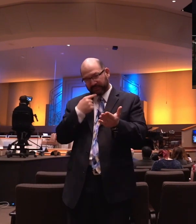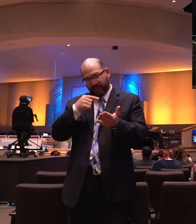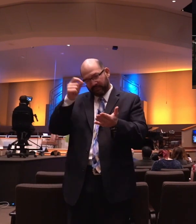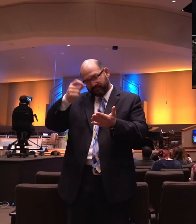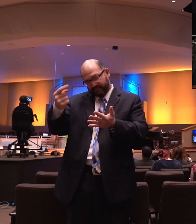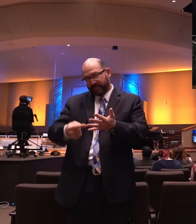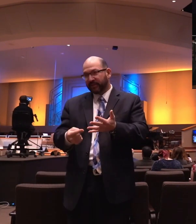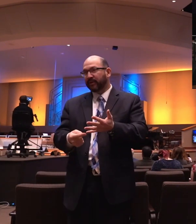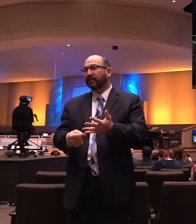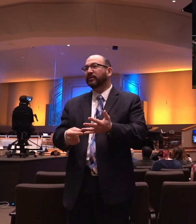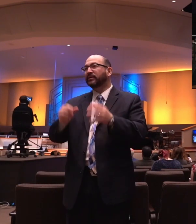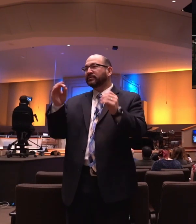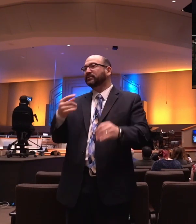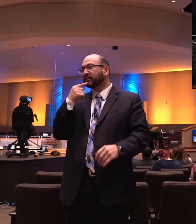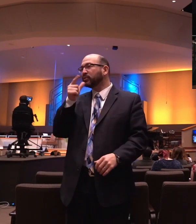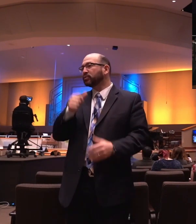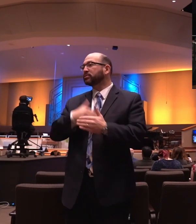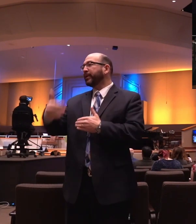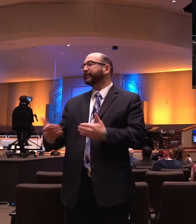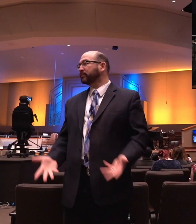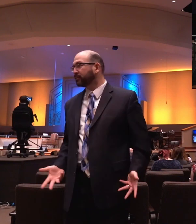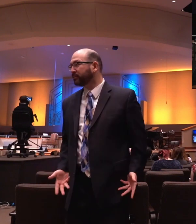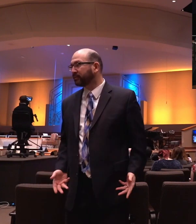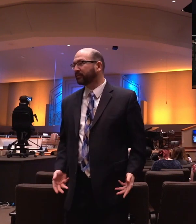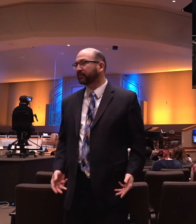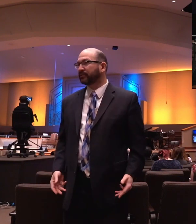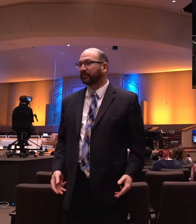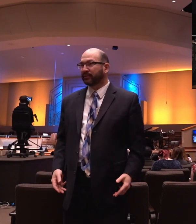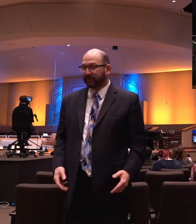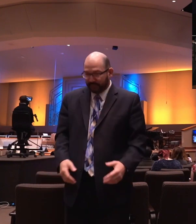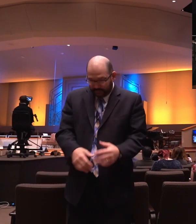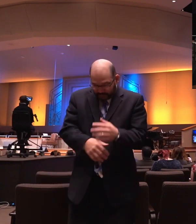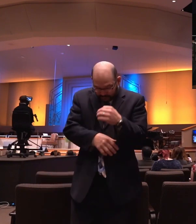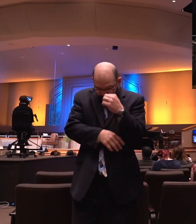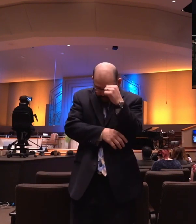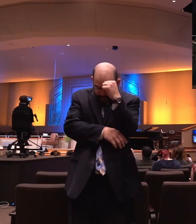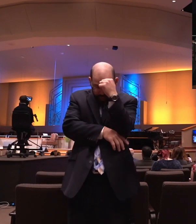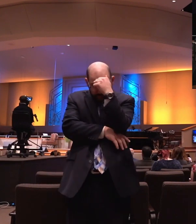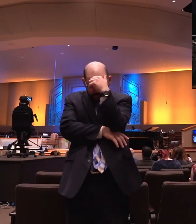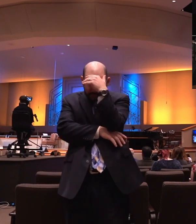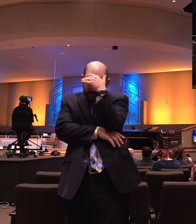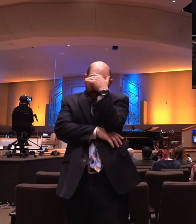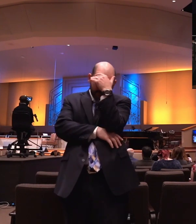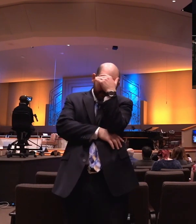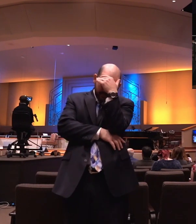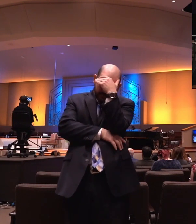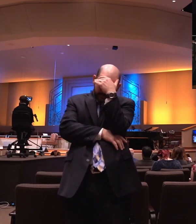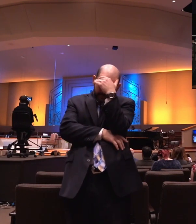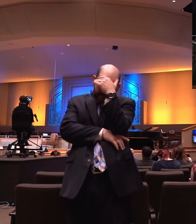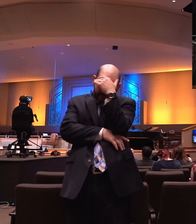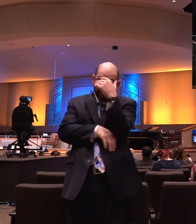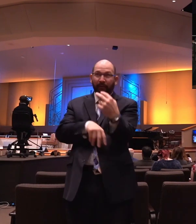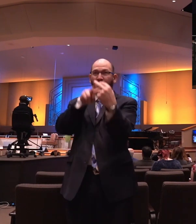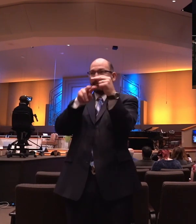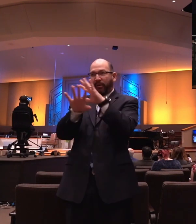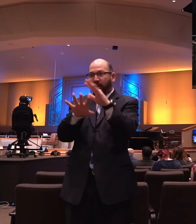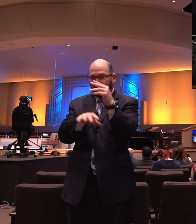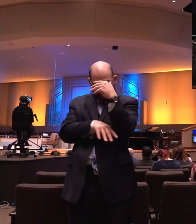says, who's next? Now, you sit quiet. You don't make eye contact.